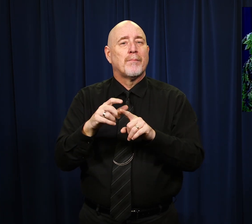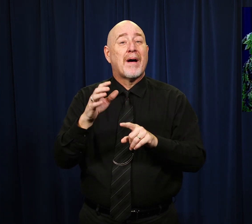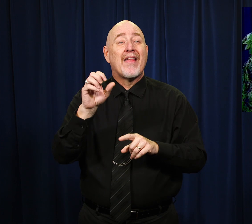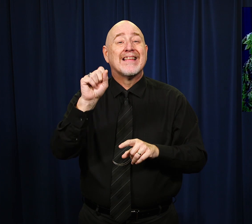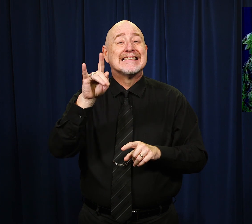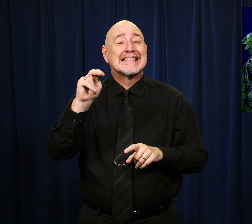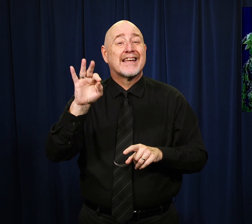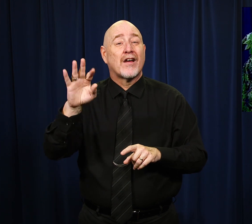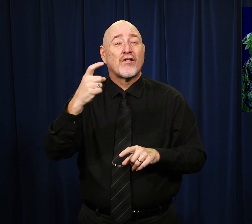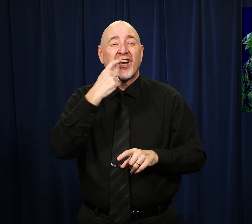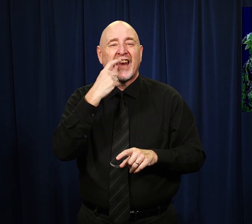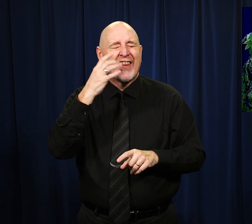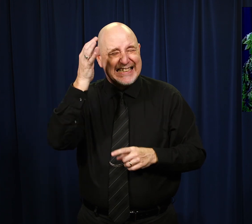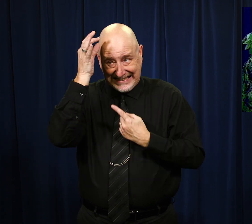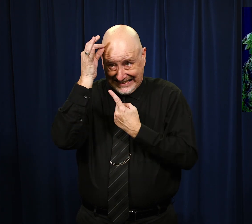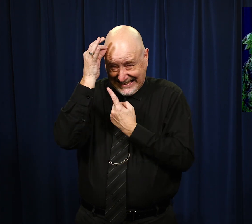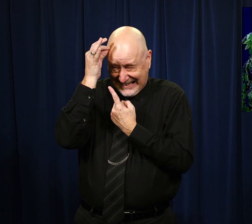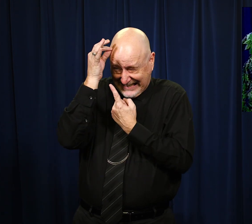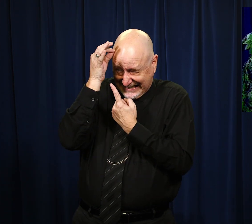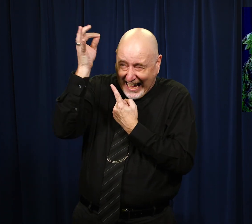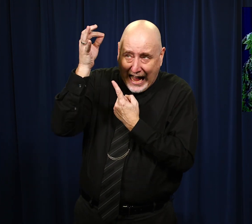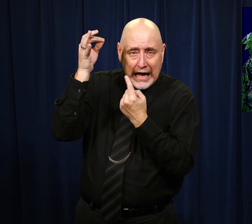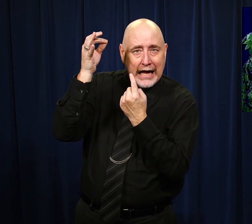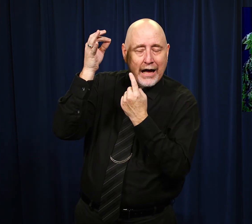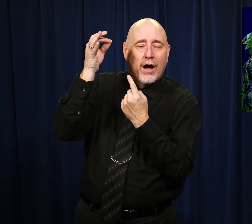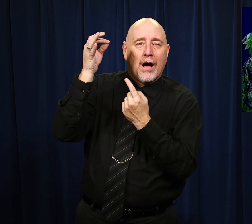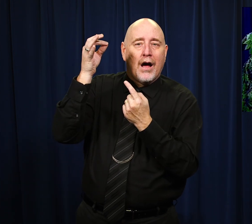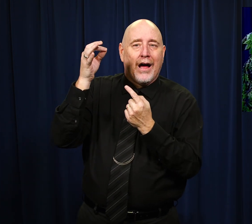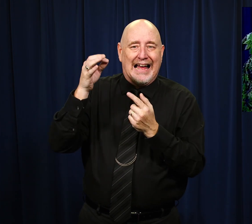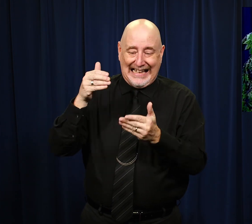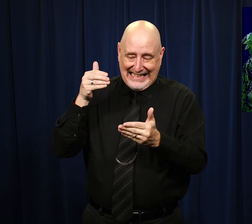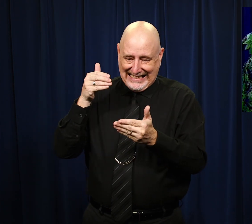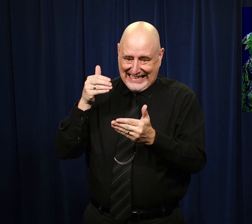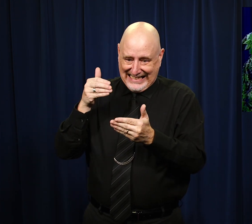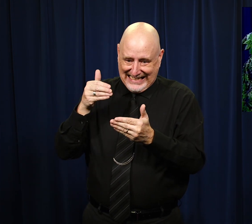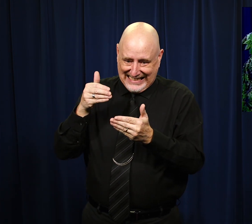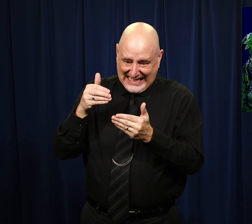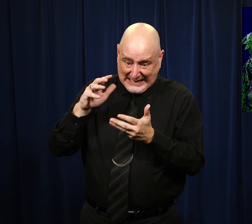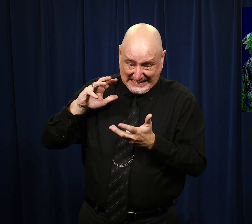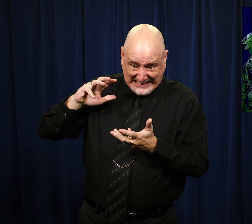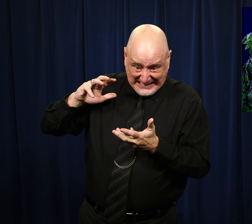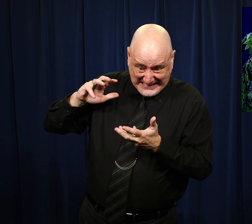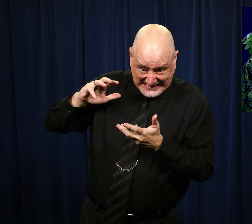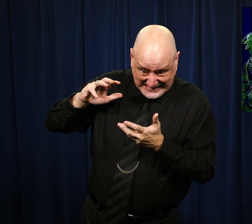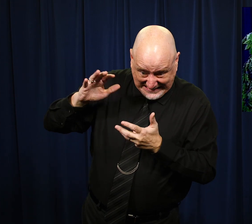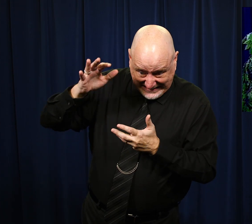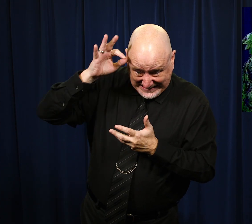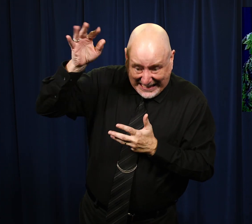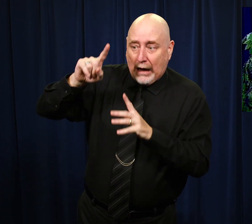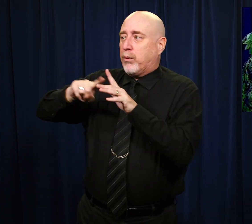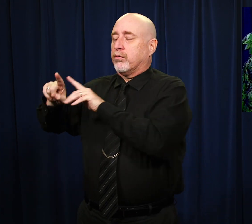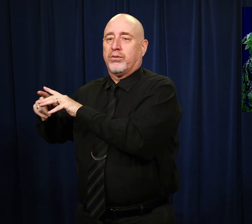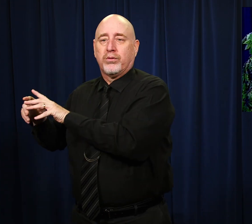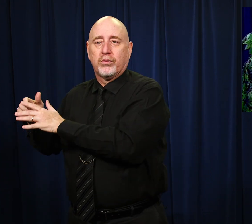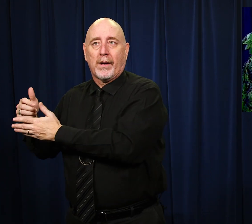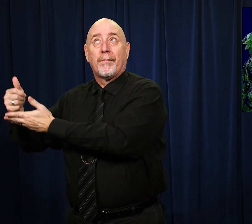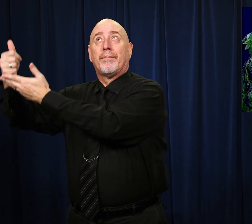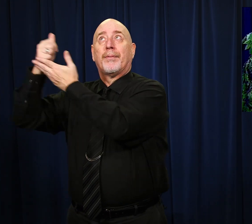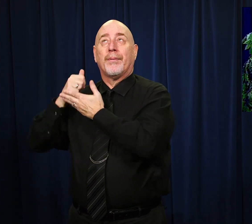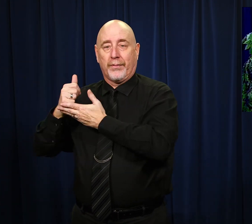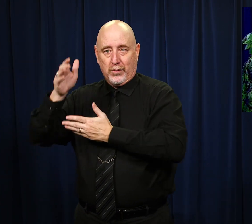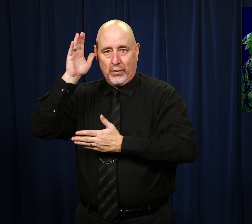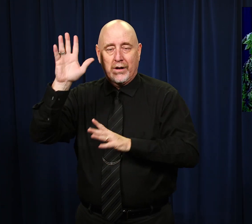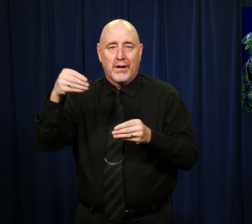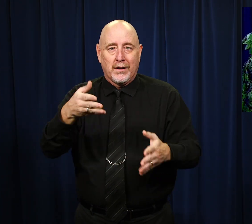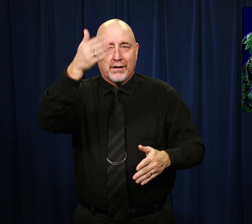of your teeth. In other words, just in the nick of time. Just exactly when you need to have the way of escape, it's going to be there, and God